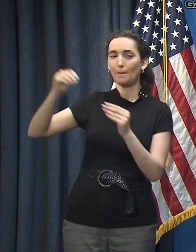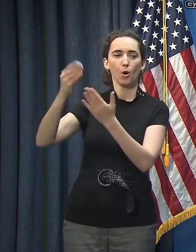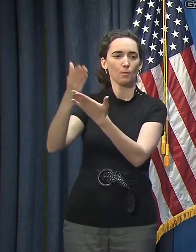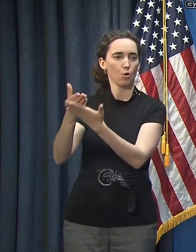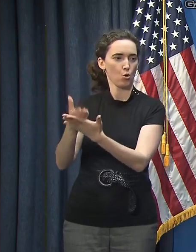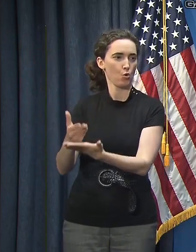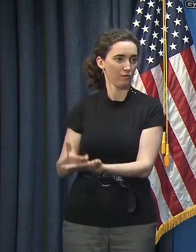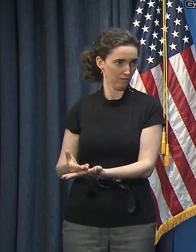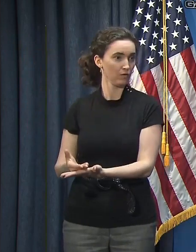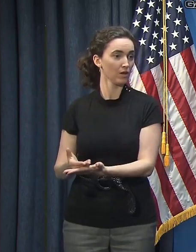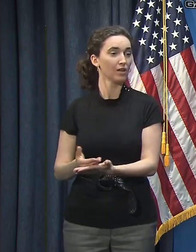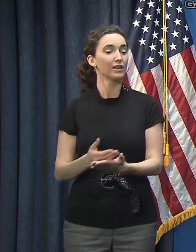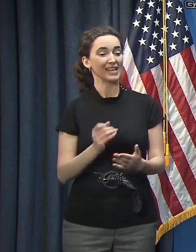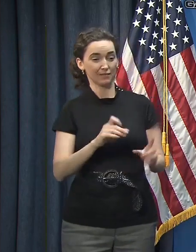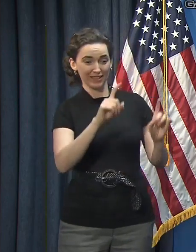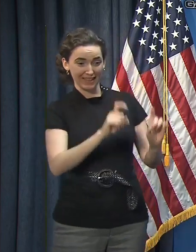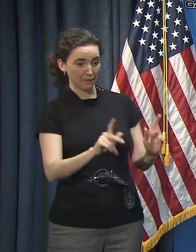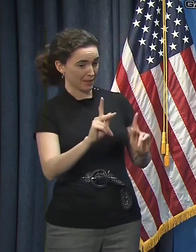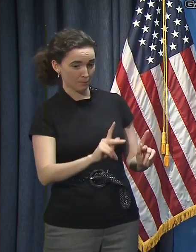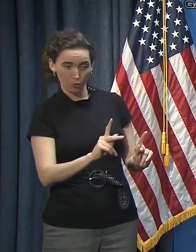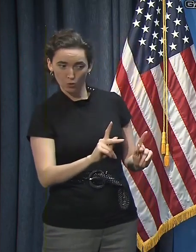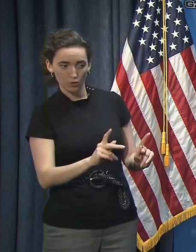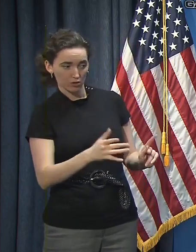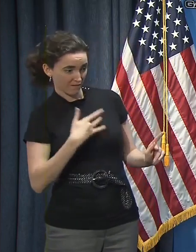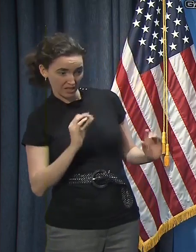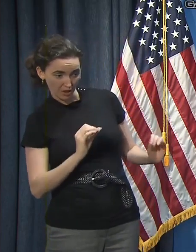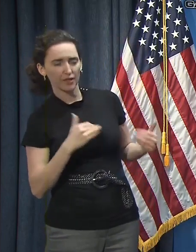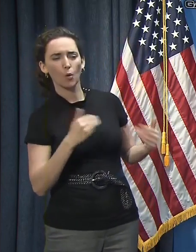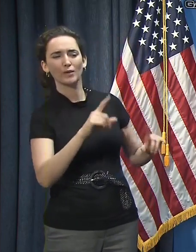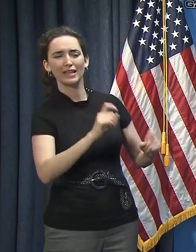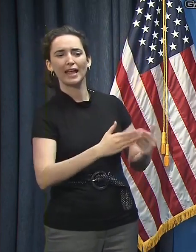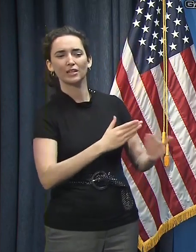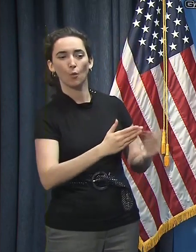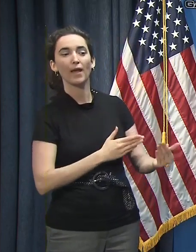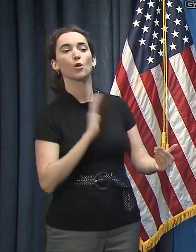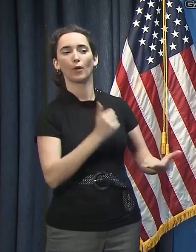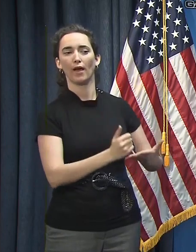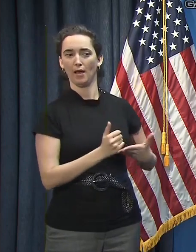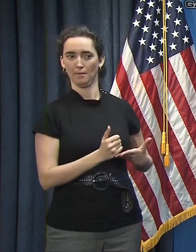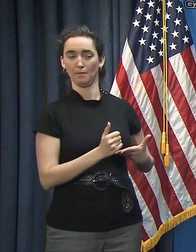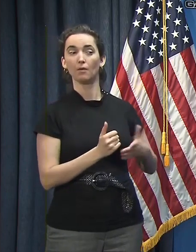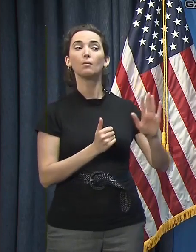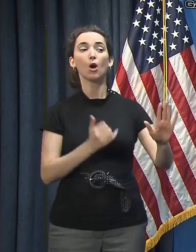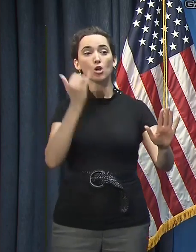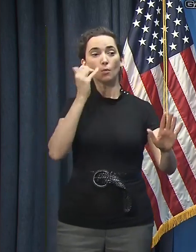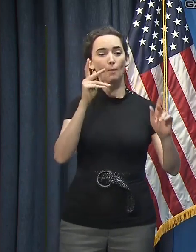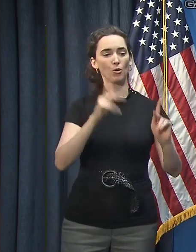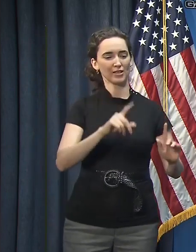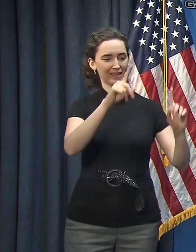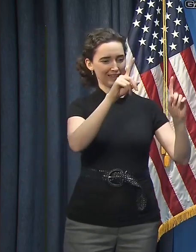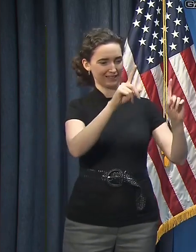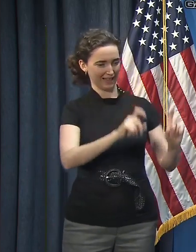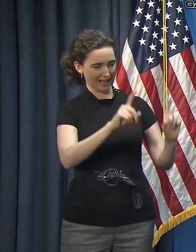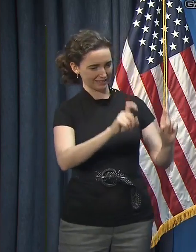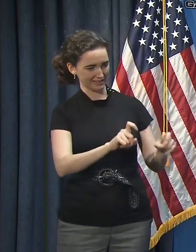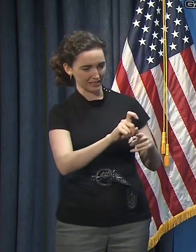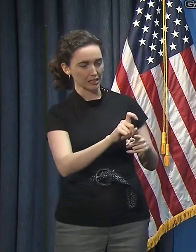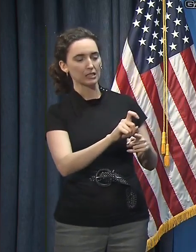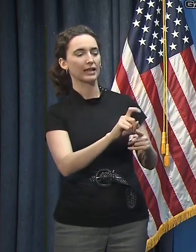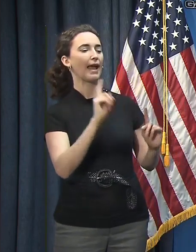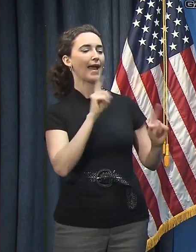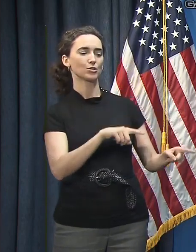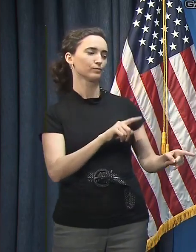asymptomatic testing is going to be helpful for those individuals. Now, if somebody tests negative, everything that we said before still